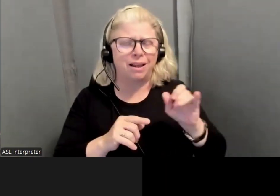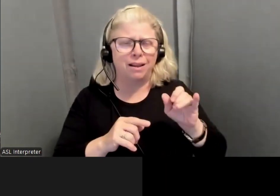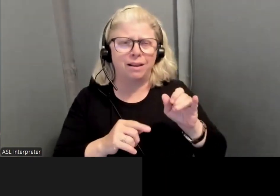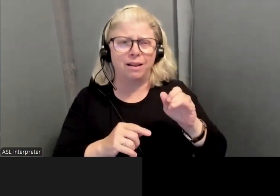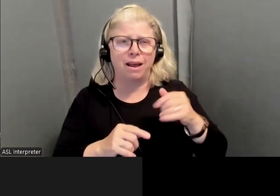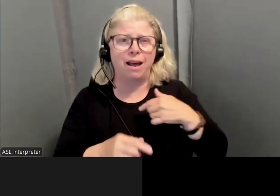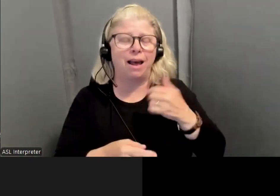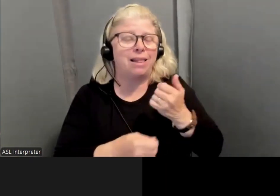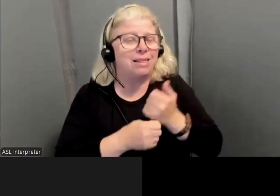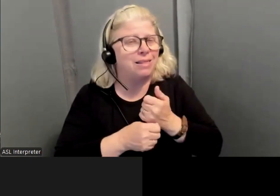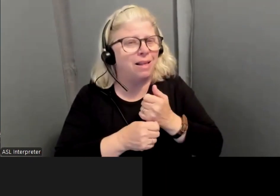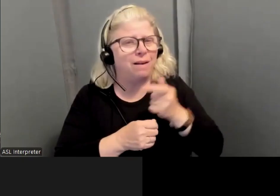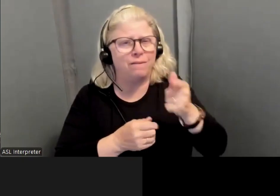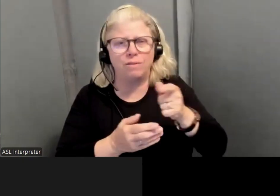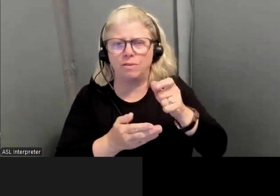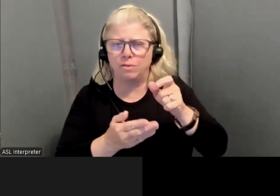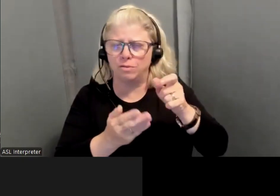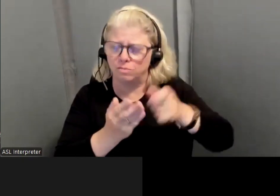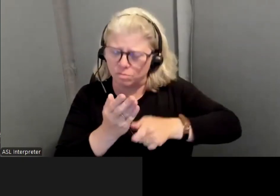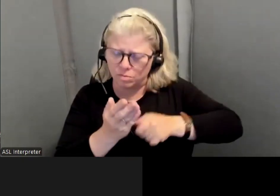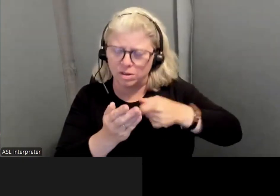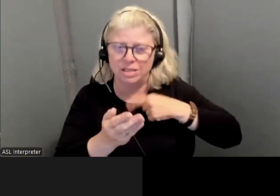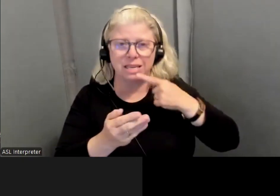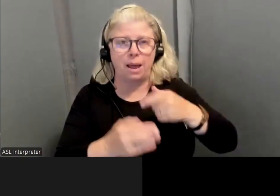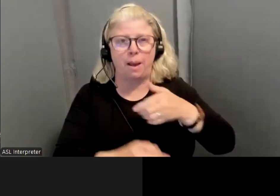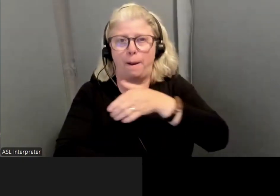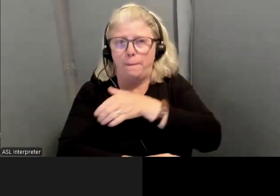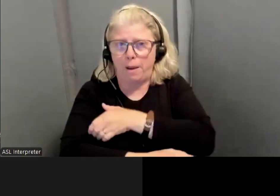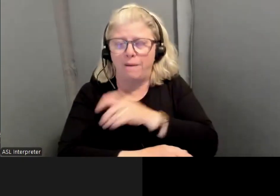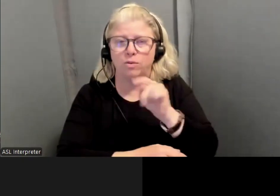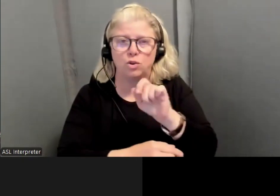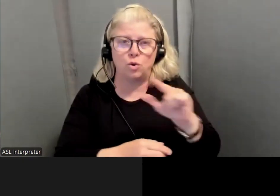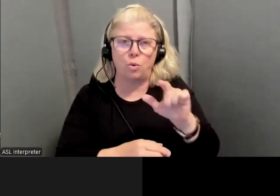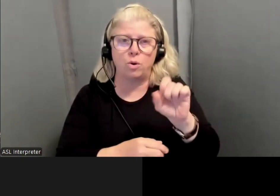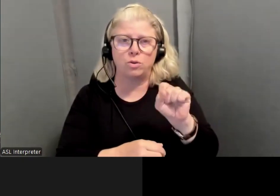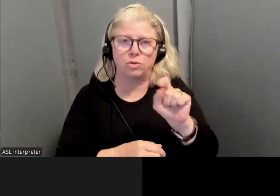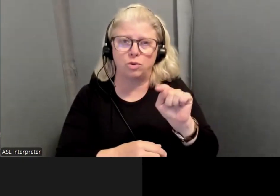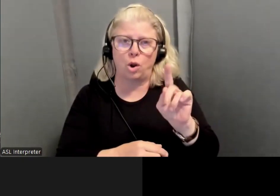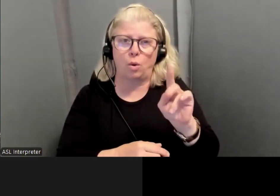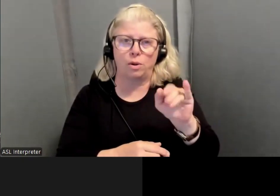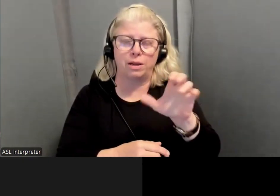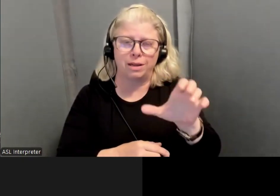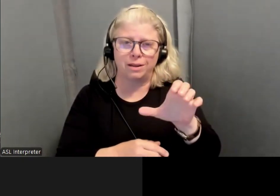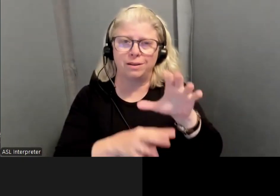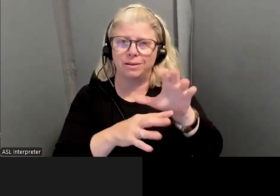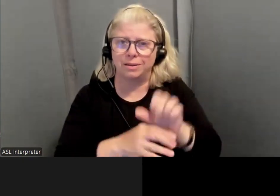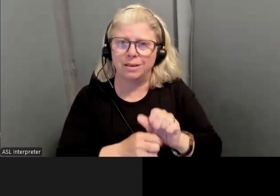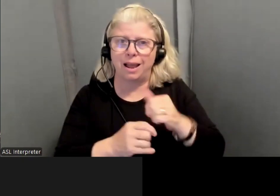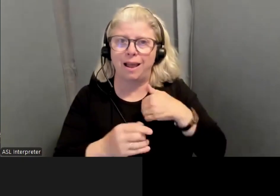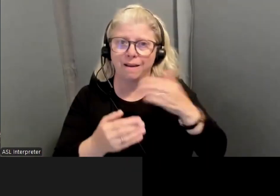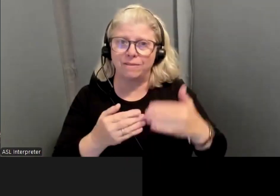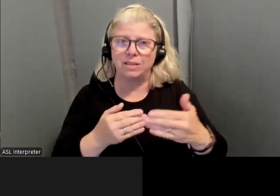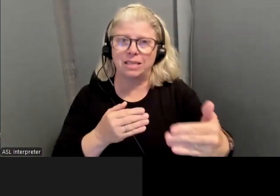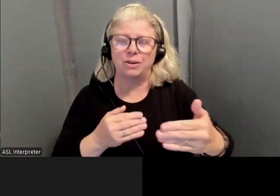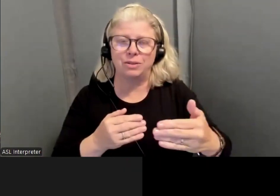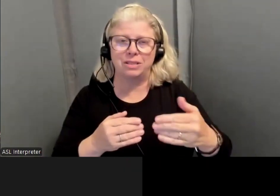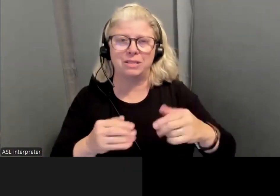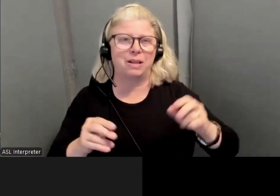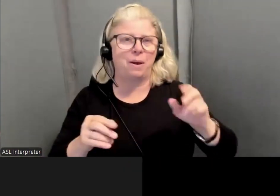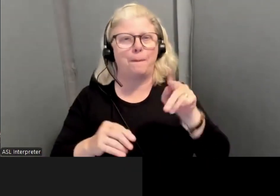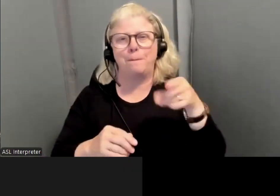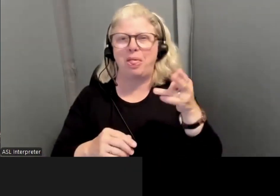I love it in here, you've got a powerful tool of the Stoic tradition is to have a series of pithy phrases